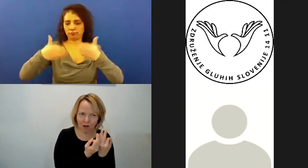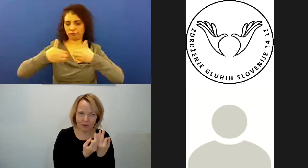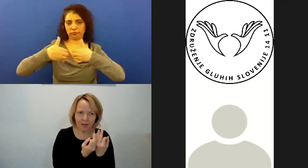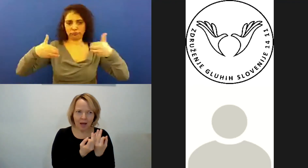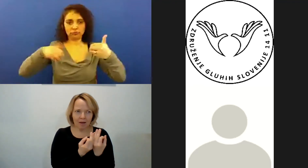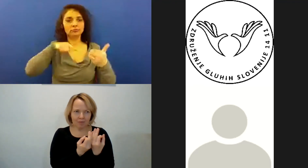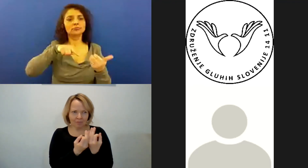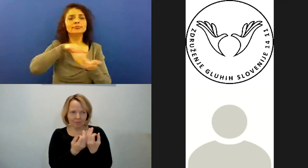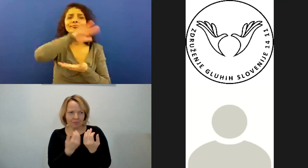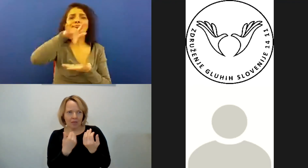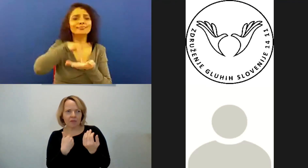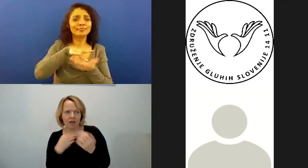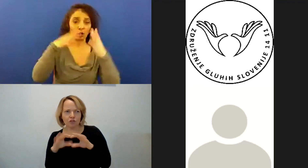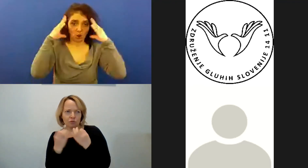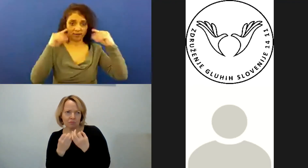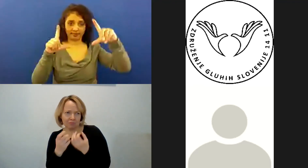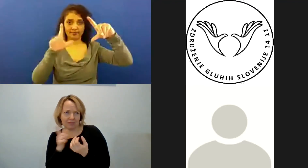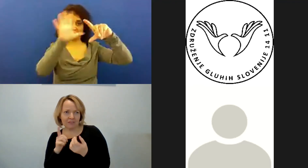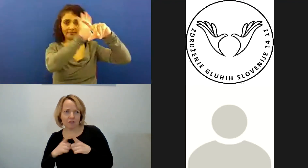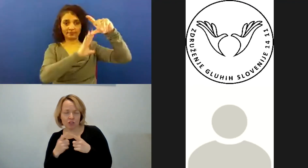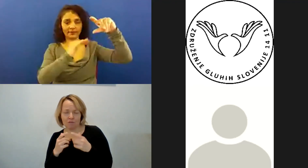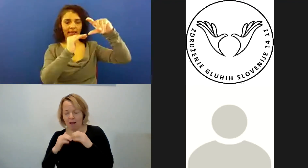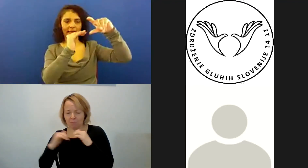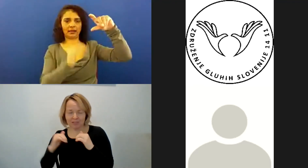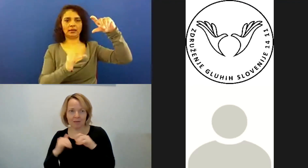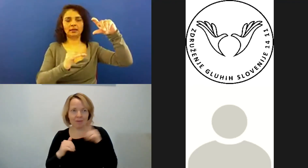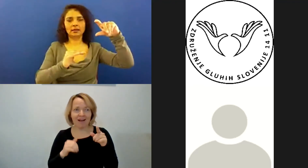became part of my husband's family.